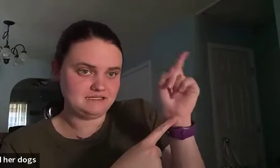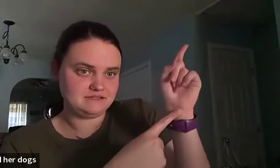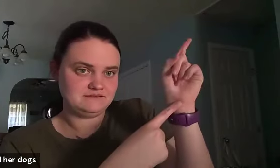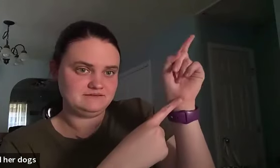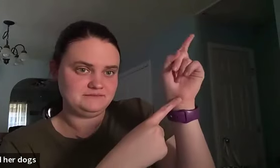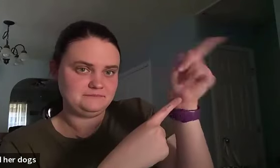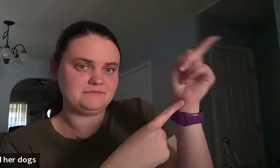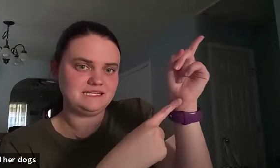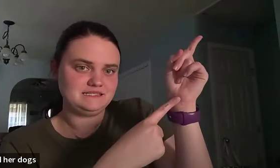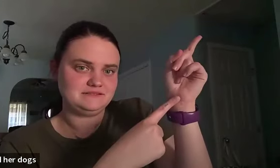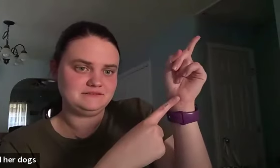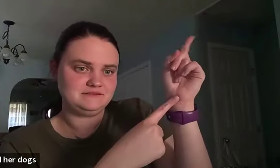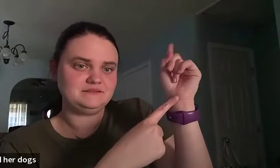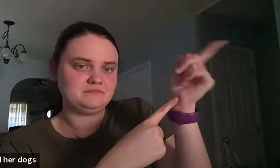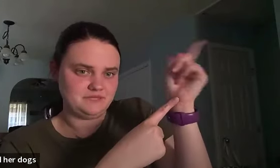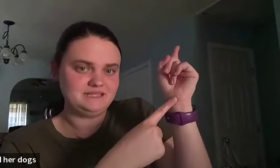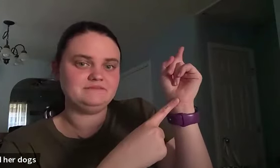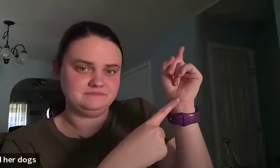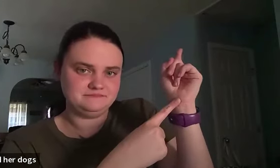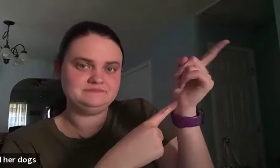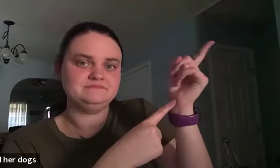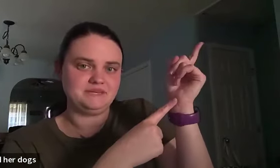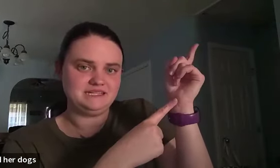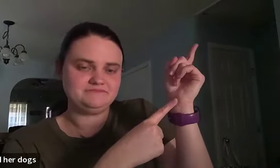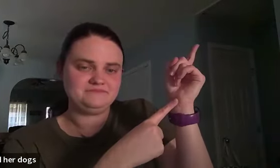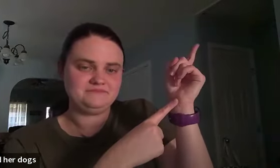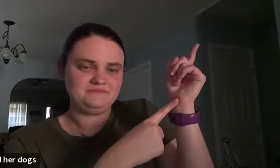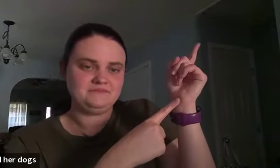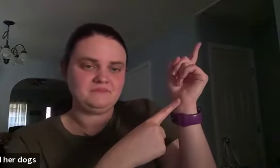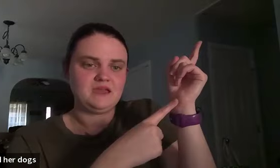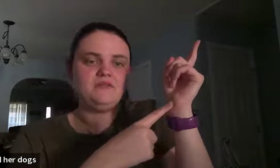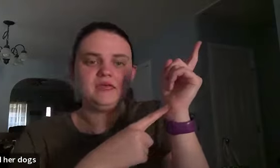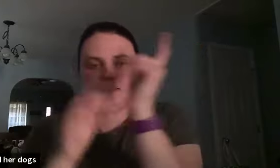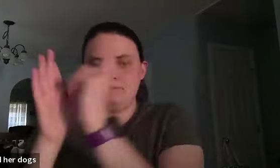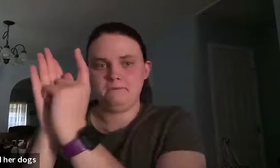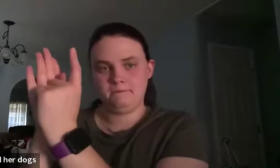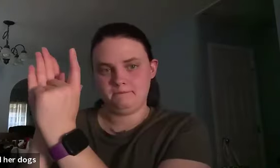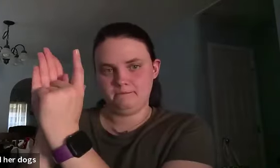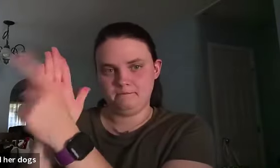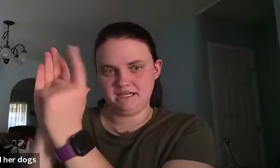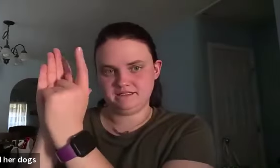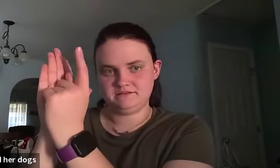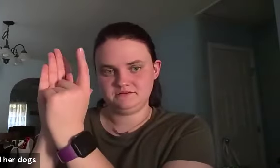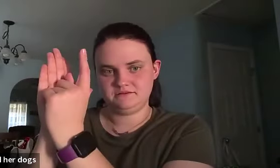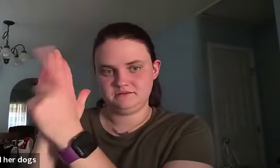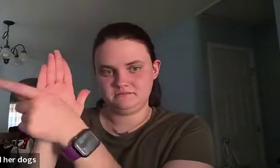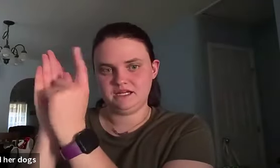minute, minute, minute, minute, and then minute,